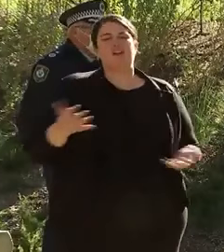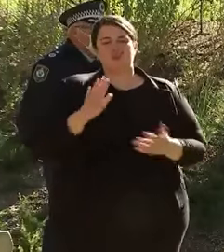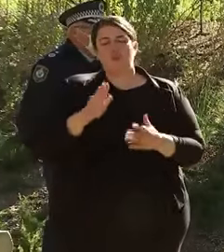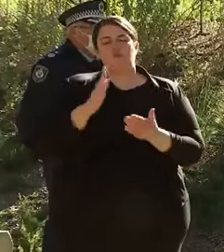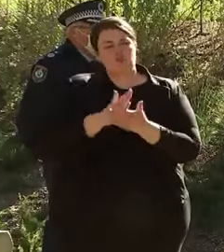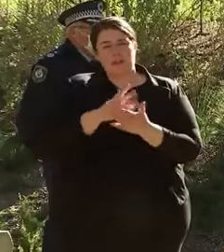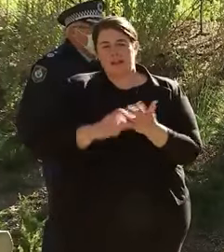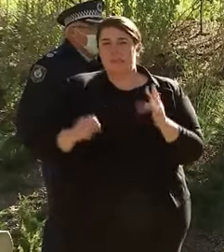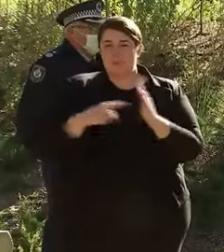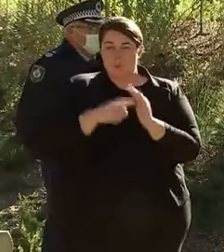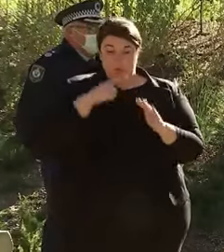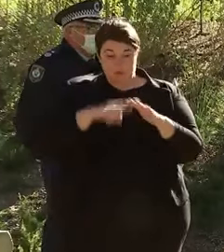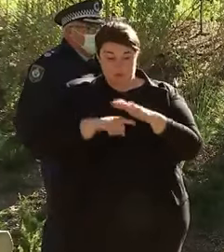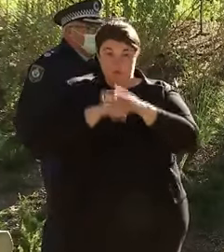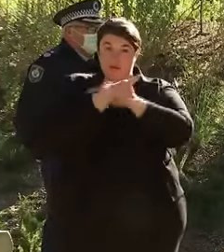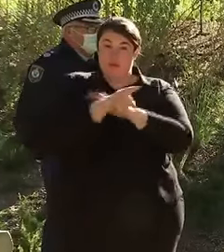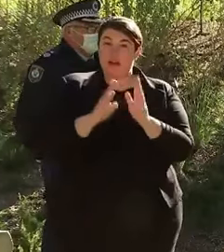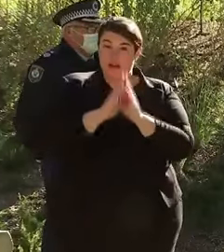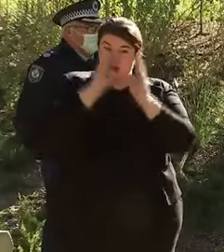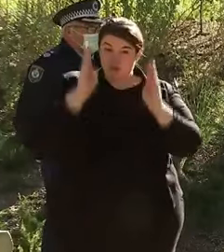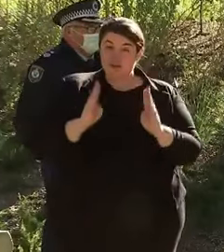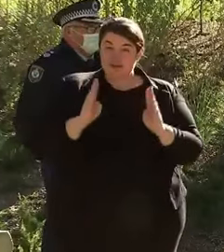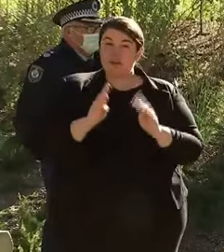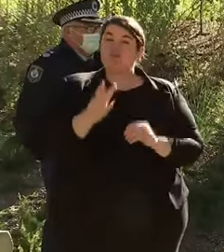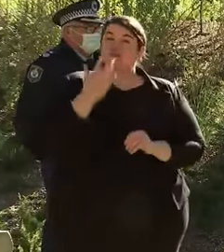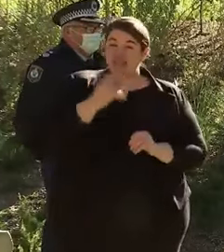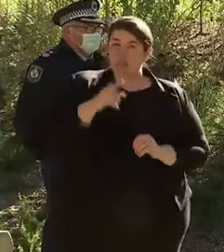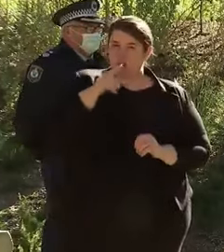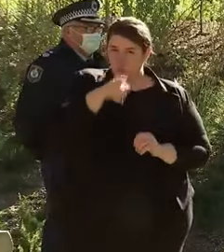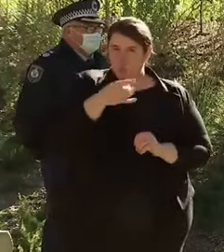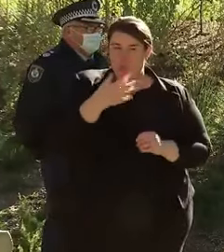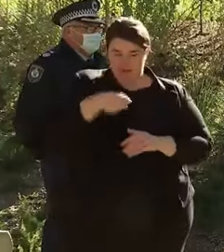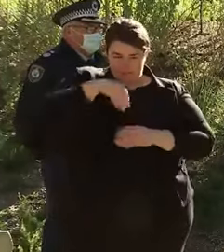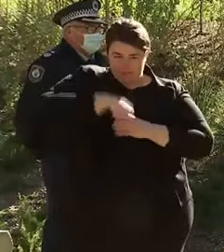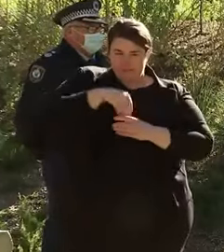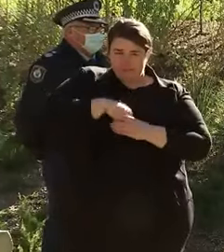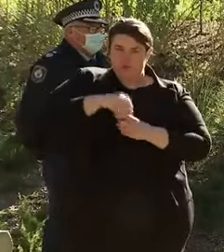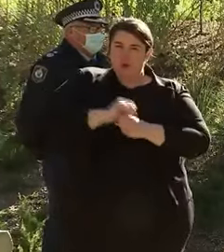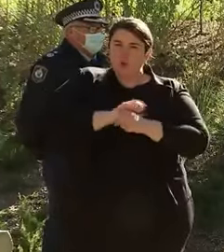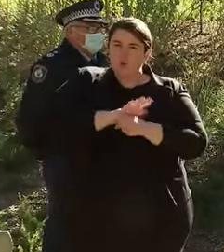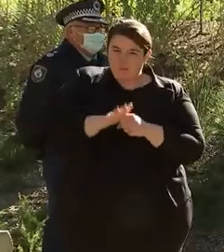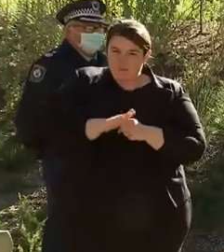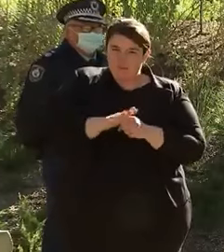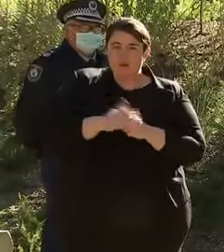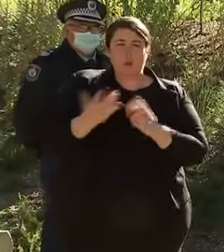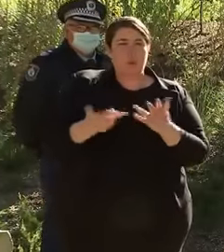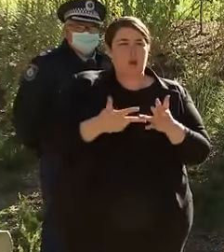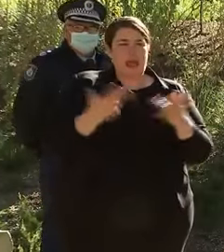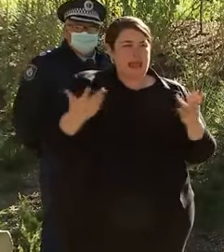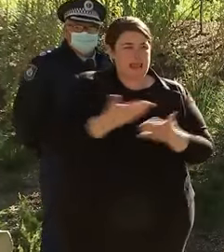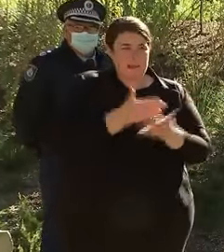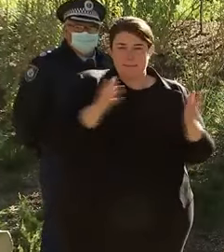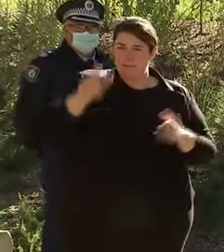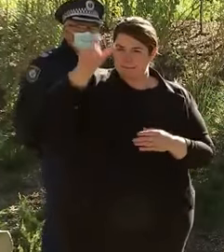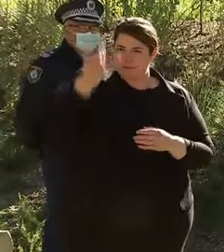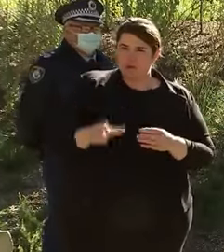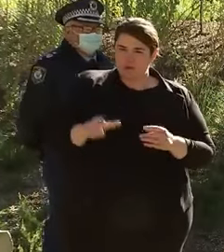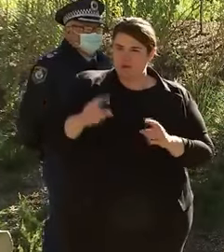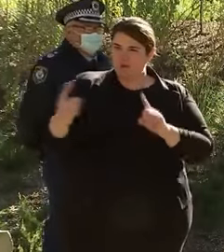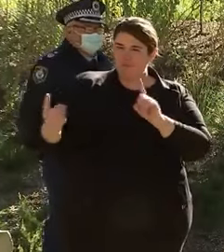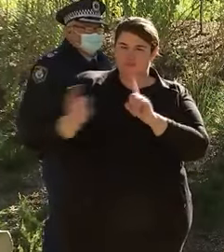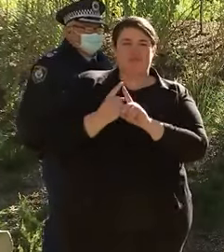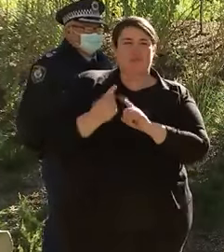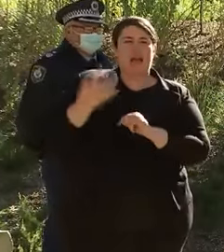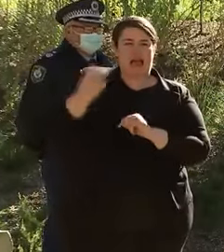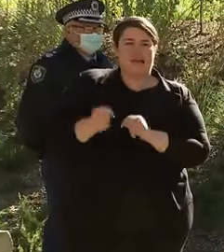really important when you leave the home to act in a way that you have the virus or that anybody you come into close proximity with